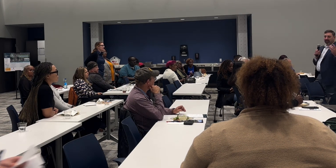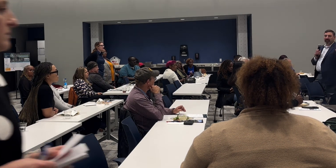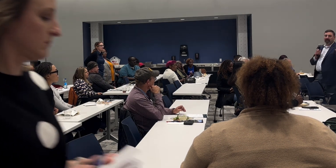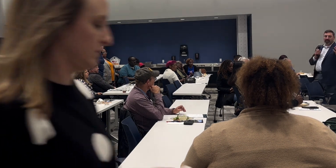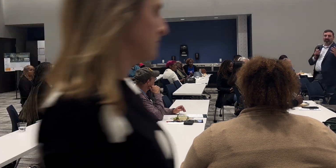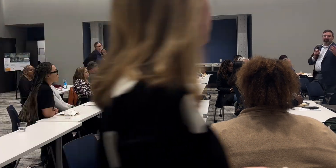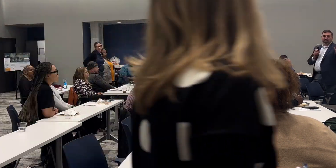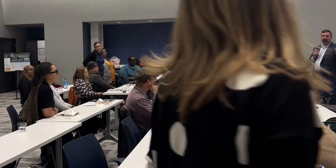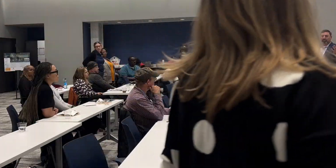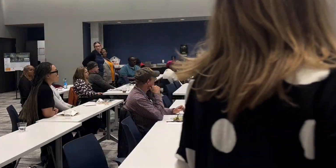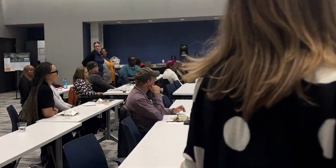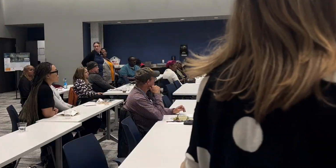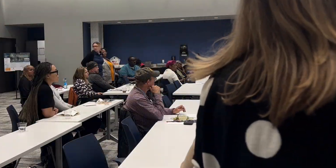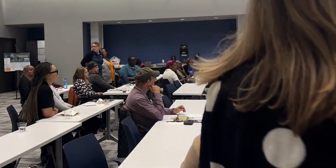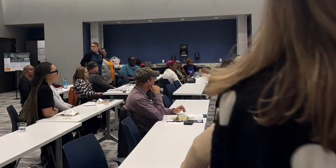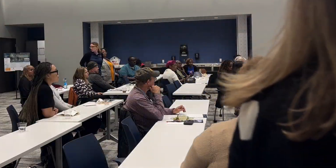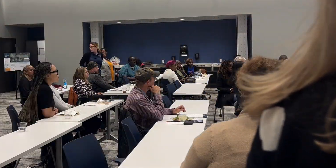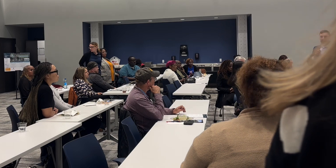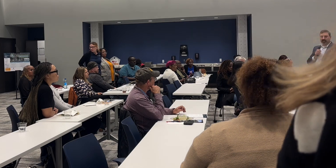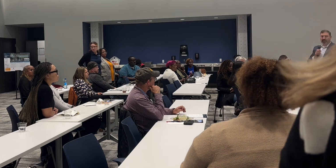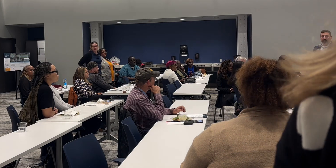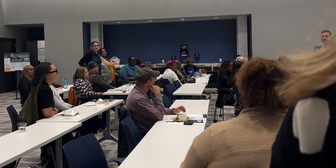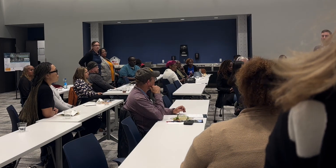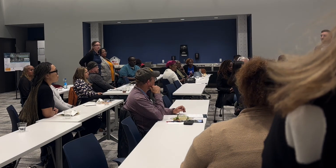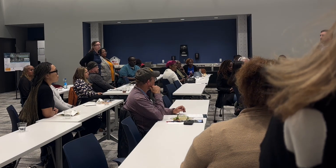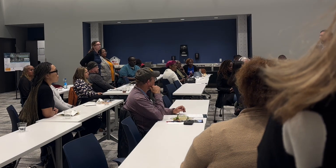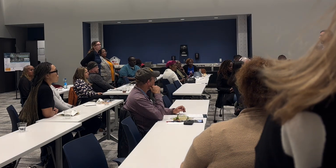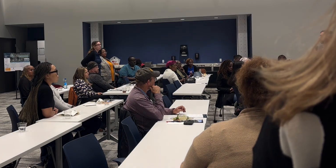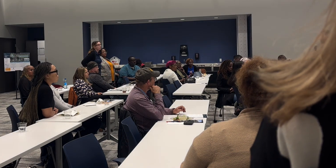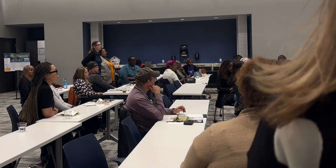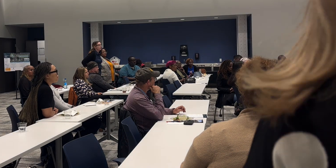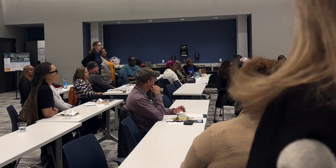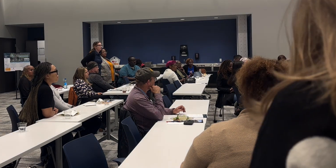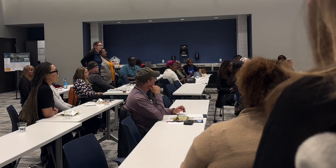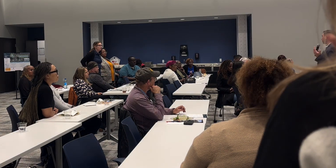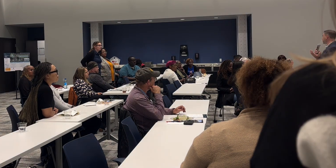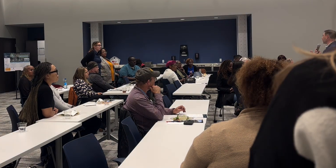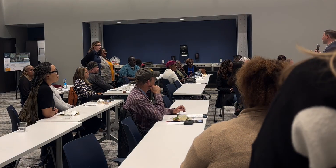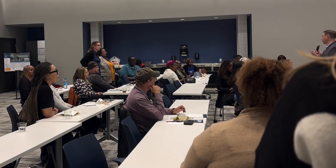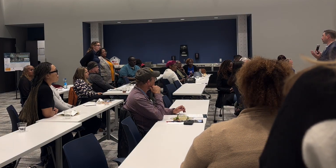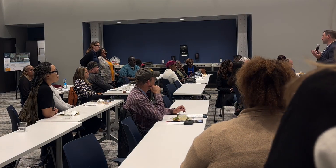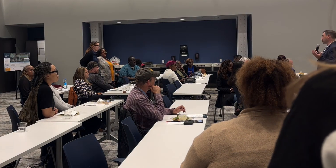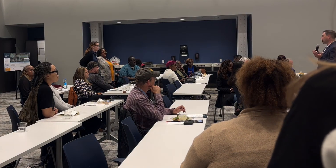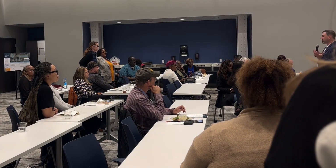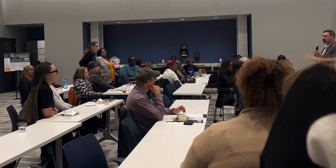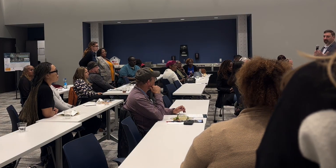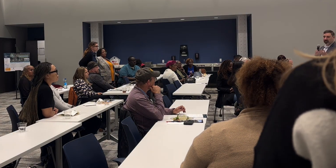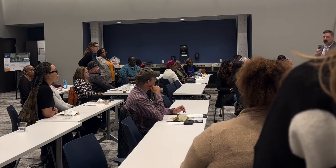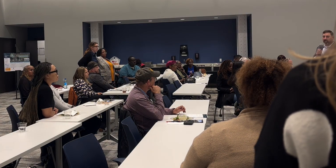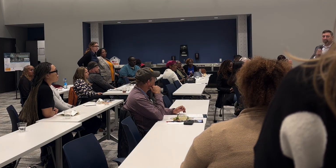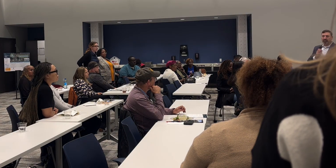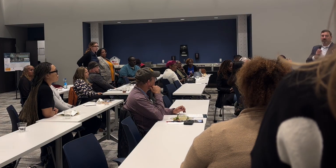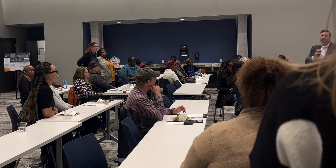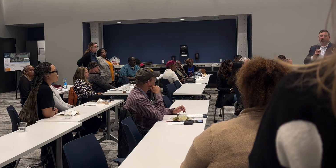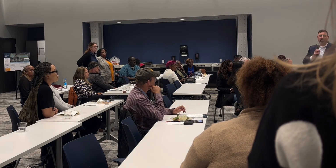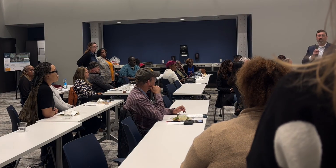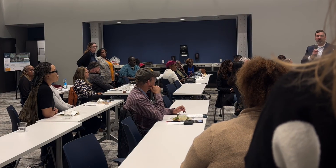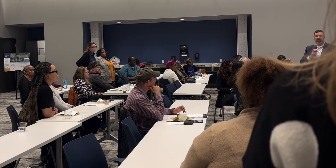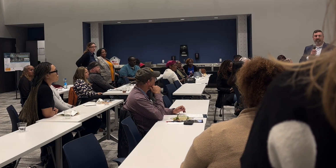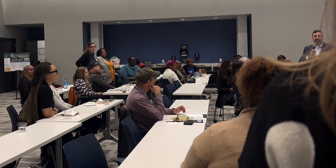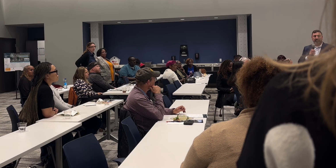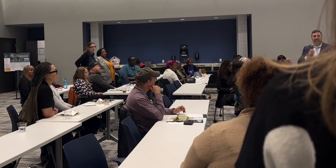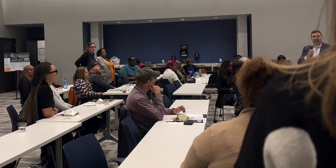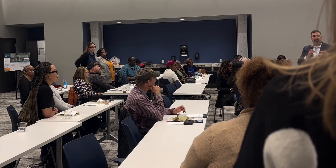or in and out of the tank, whichever one is selected, will be there will be odor control facilities on that so that the